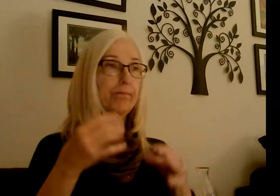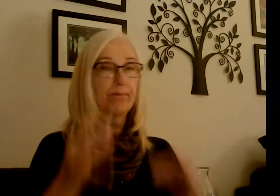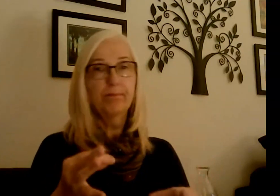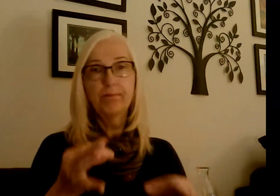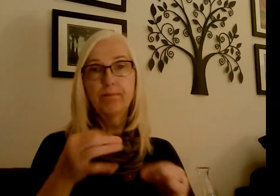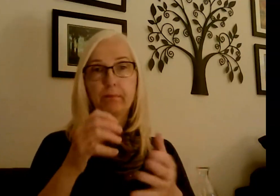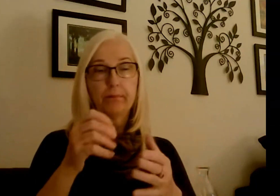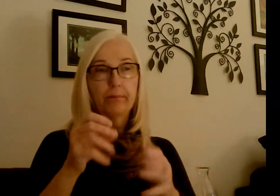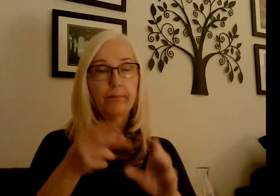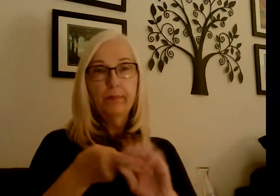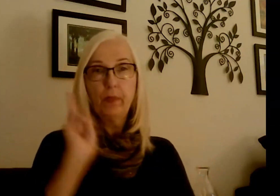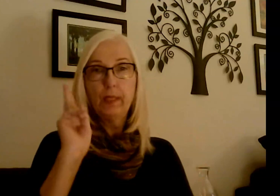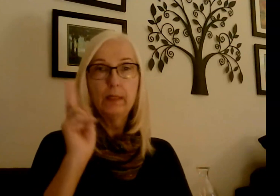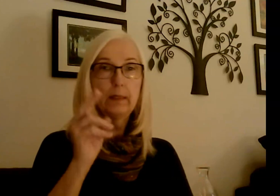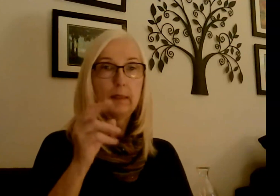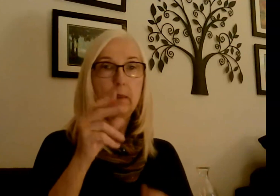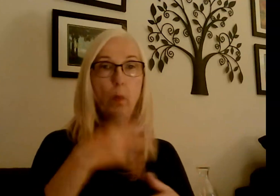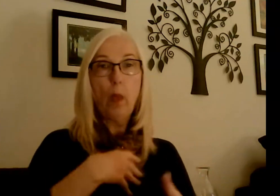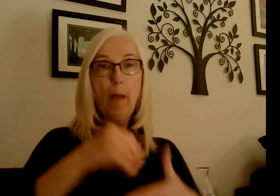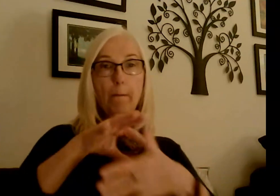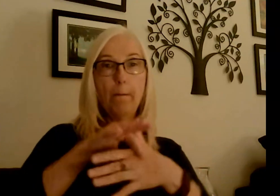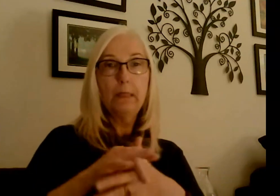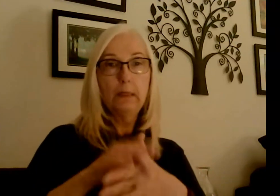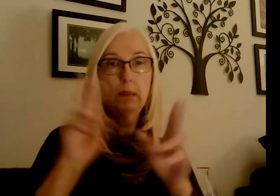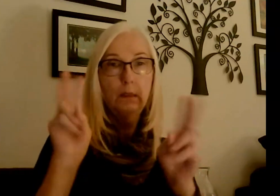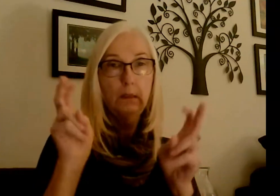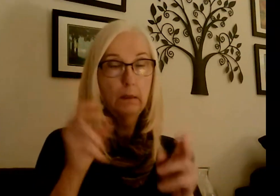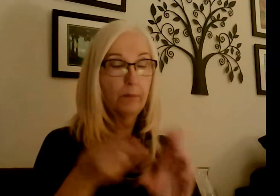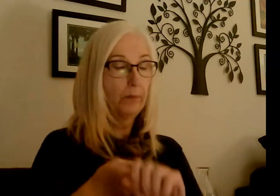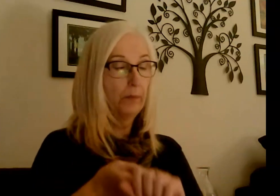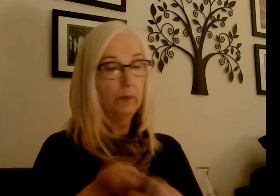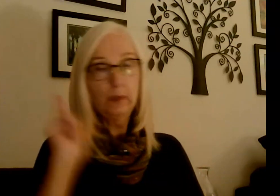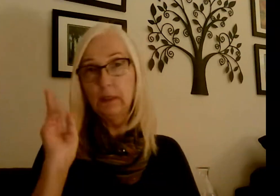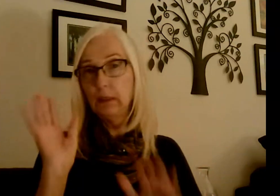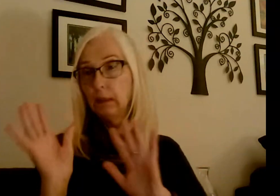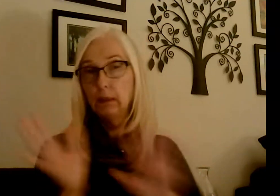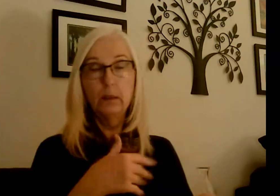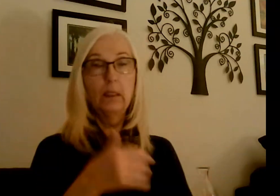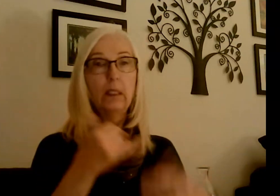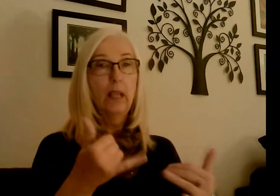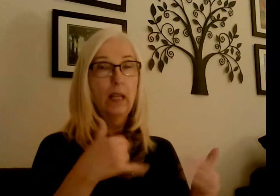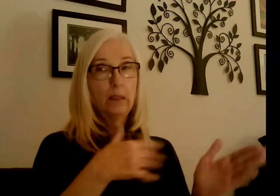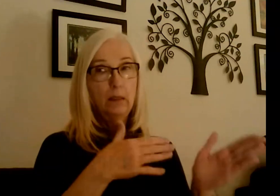So I decided to give up and quit eating meat. just completely.